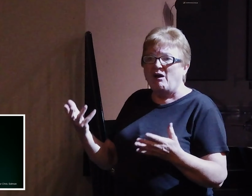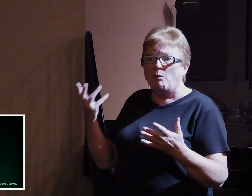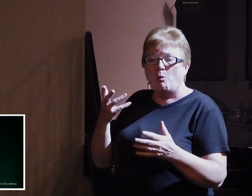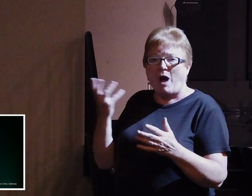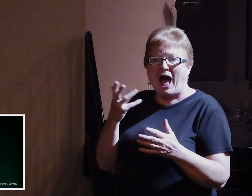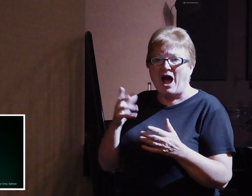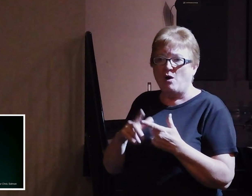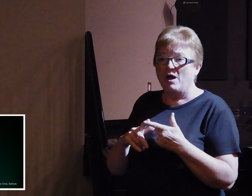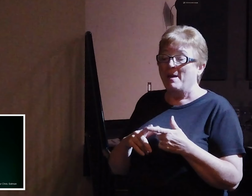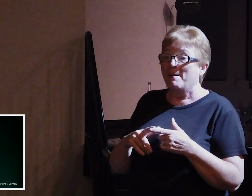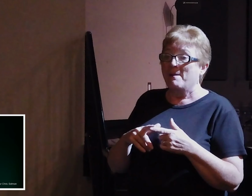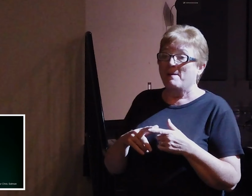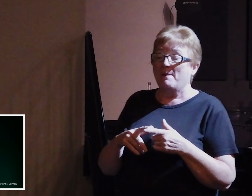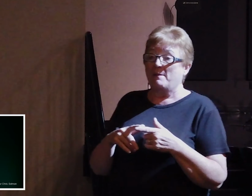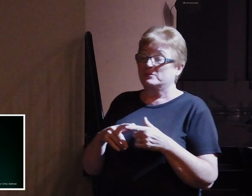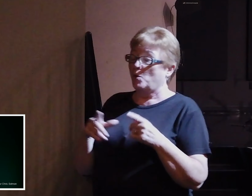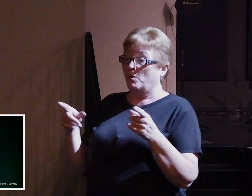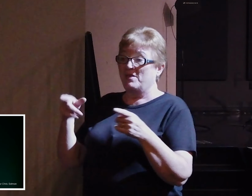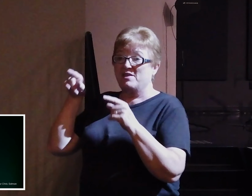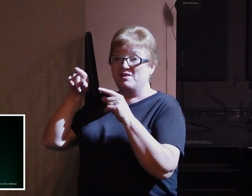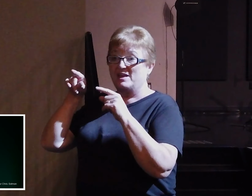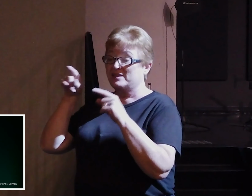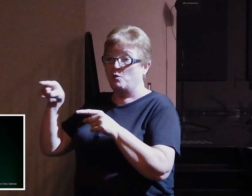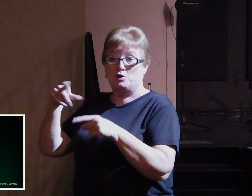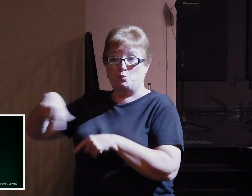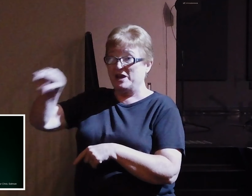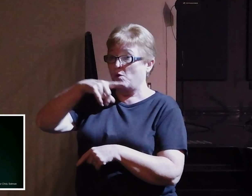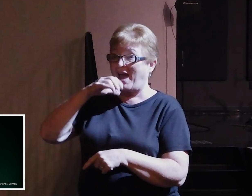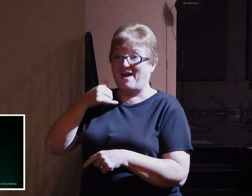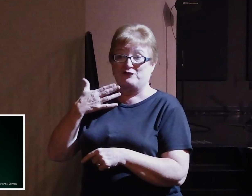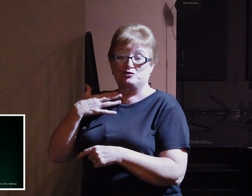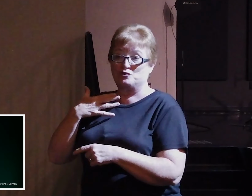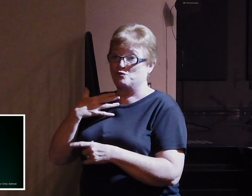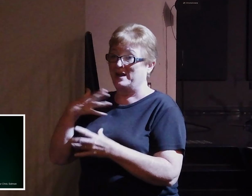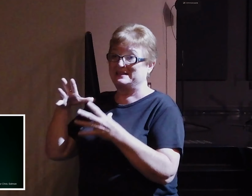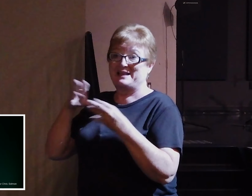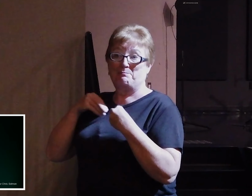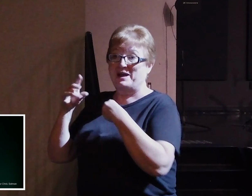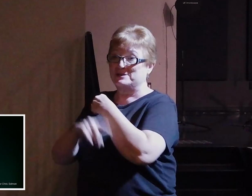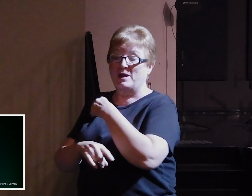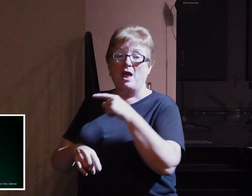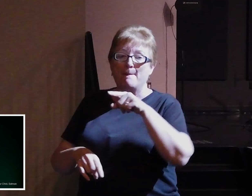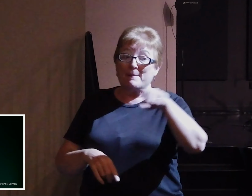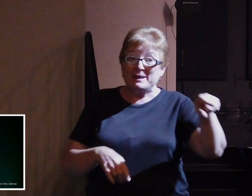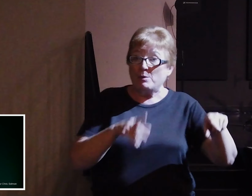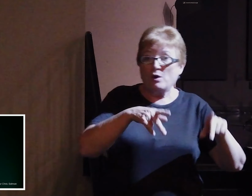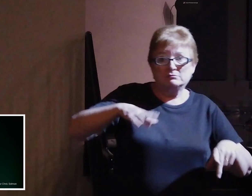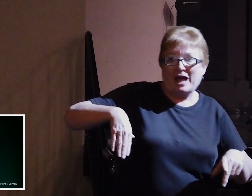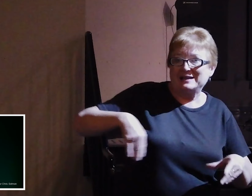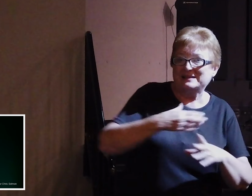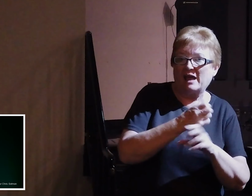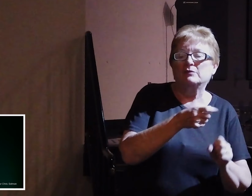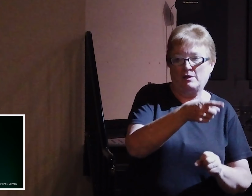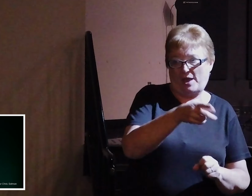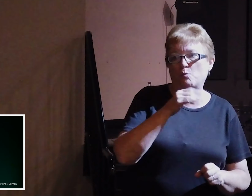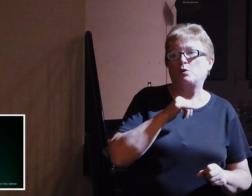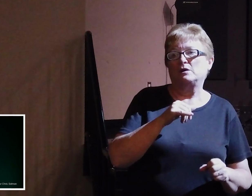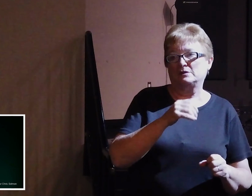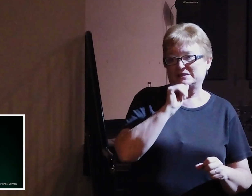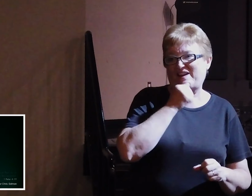Don't ever forget, God holds the scales of justice. And that leads us into our last sentence of our passage.